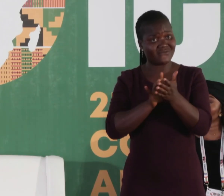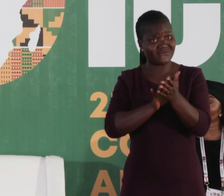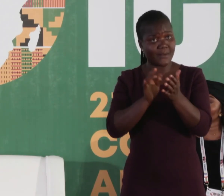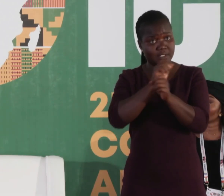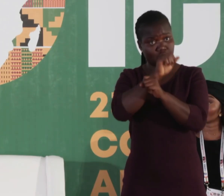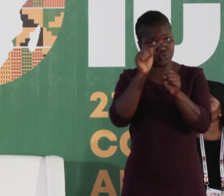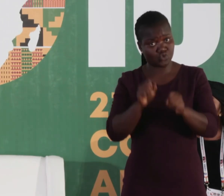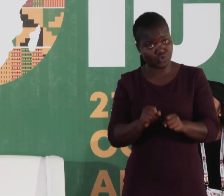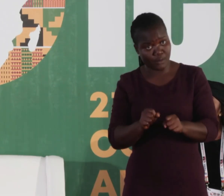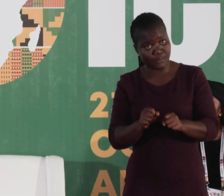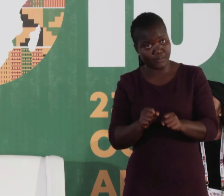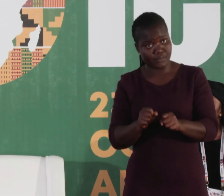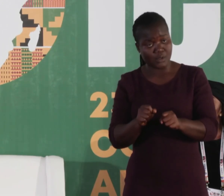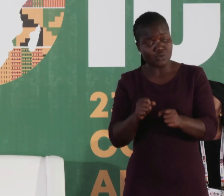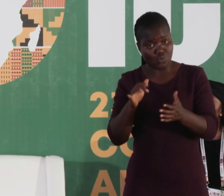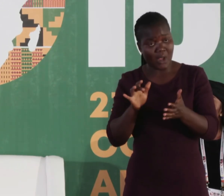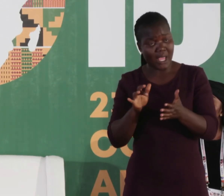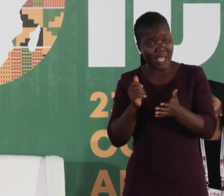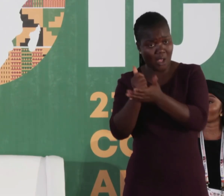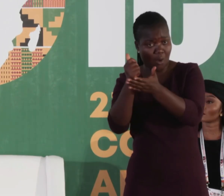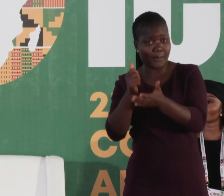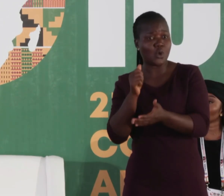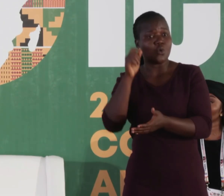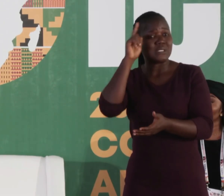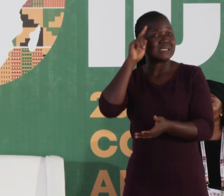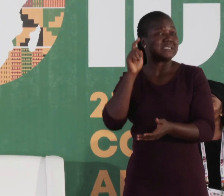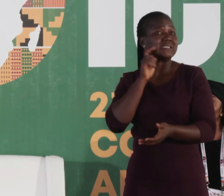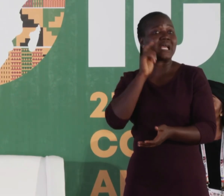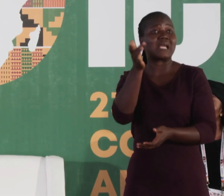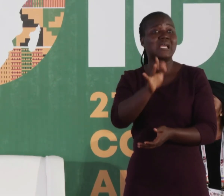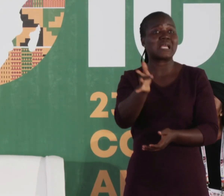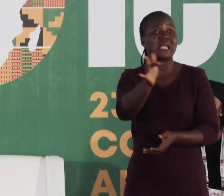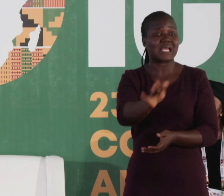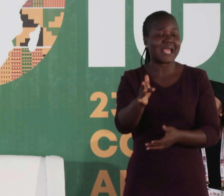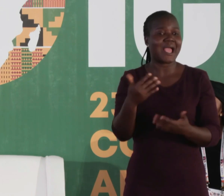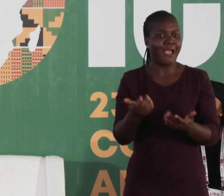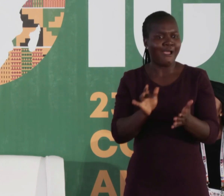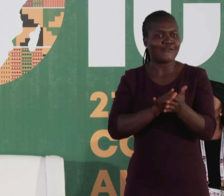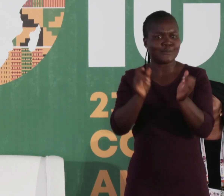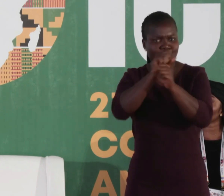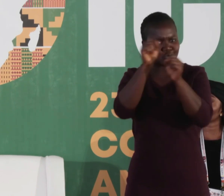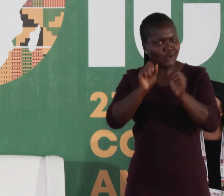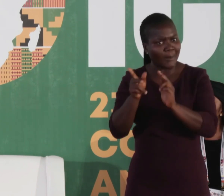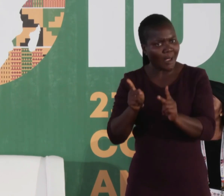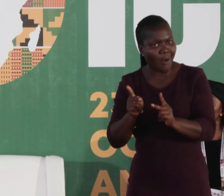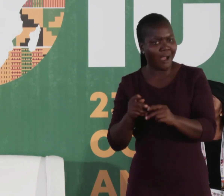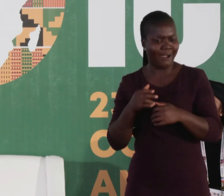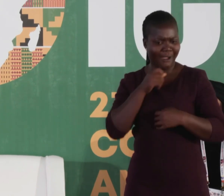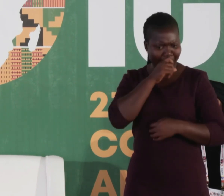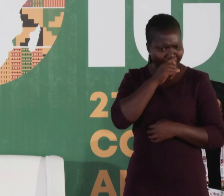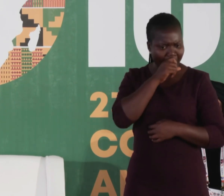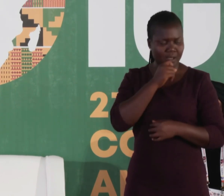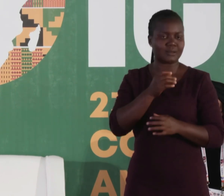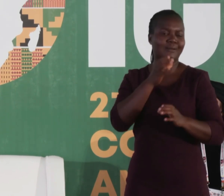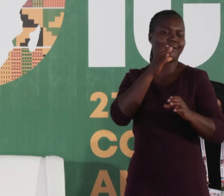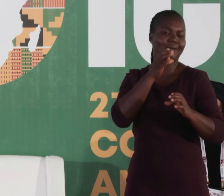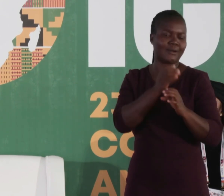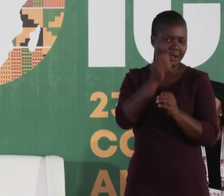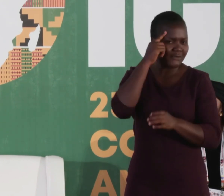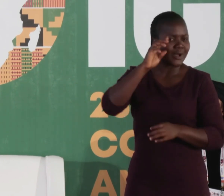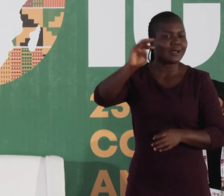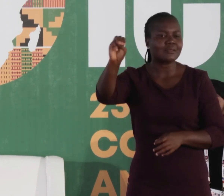workers, because pharmacy staff were friendly to them and they treated them with the respect that